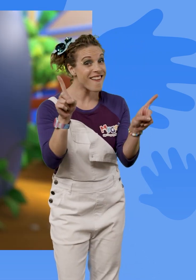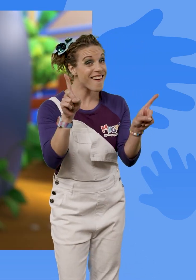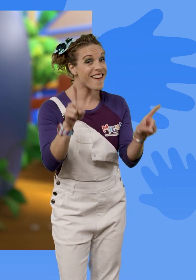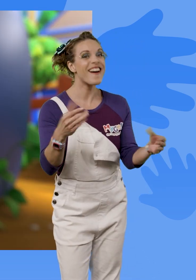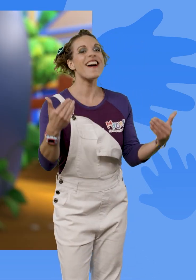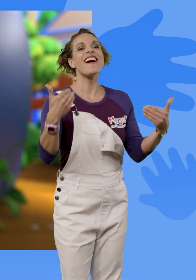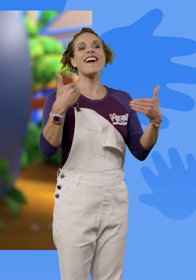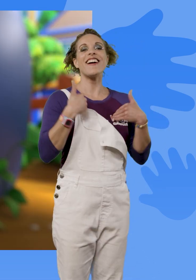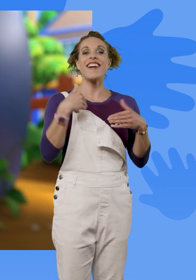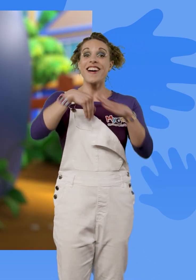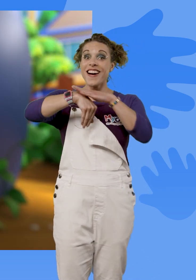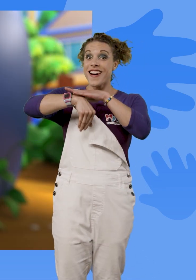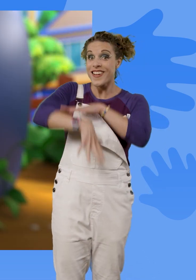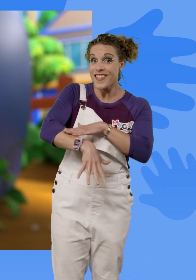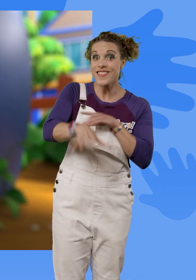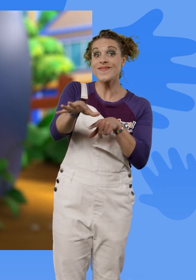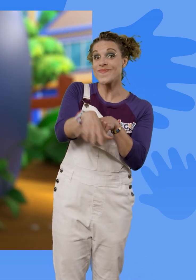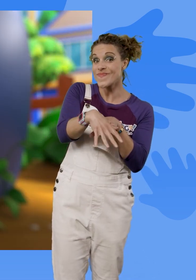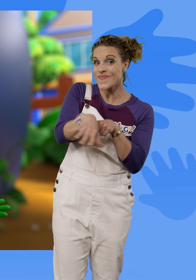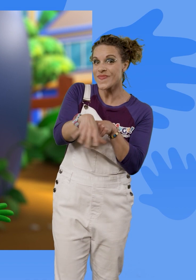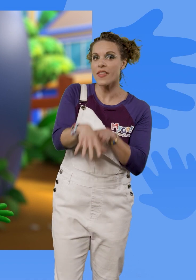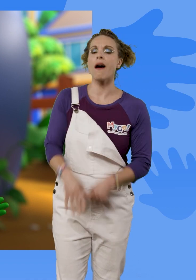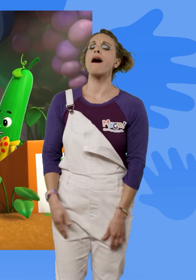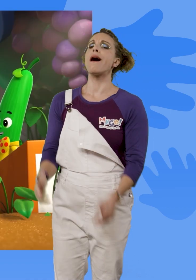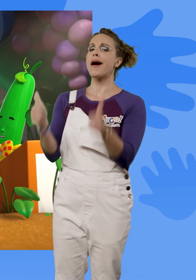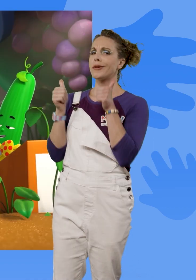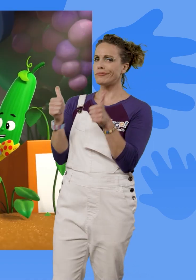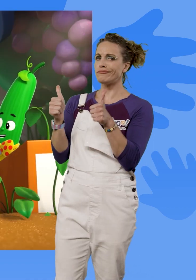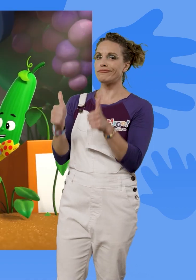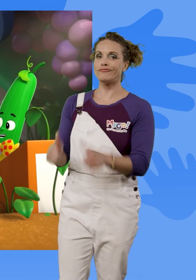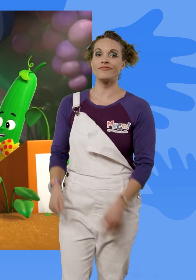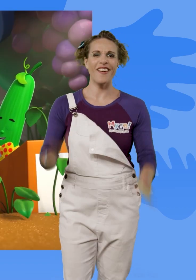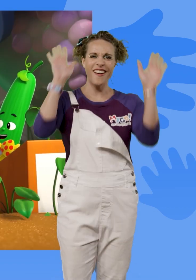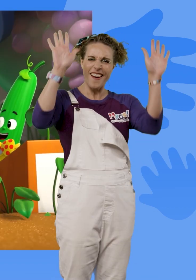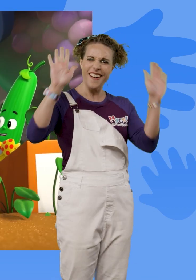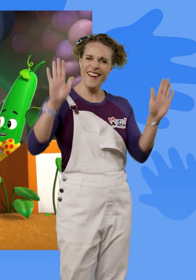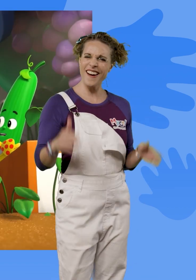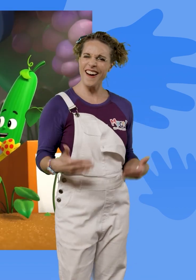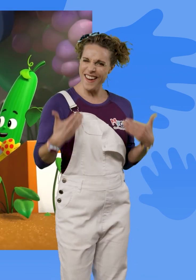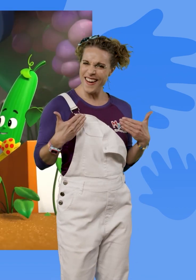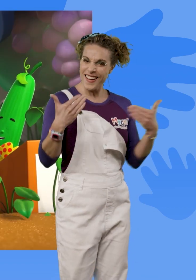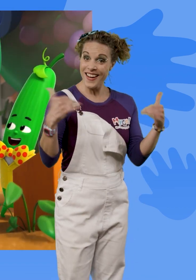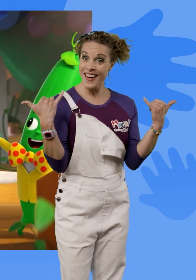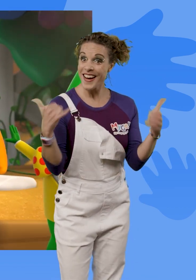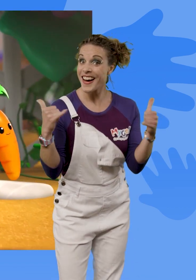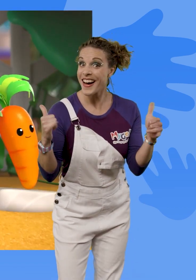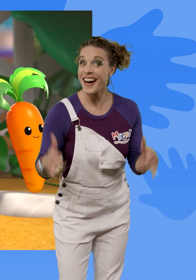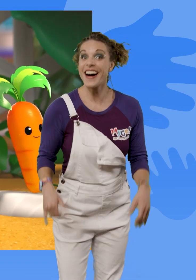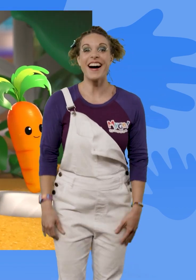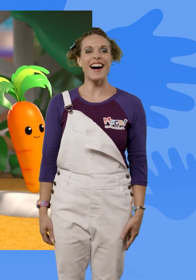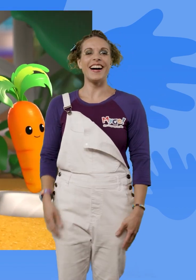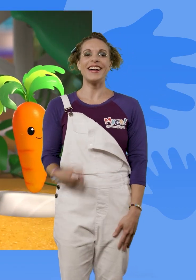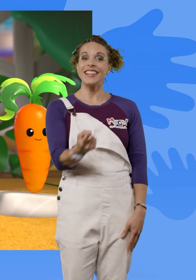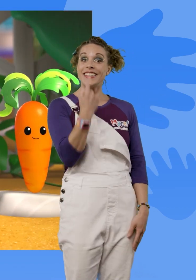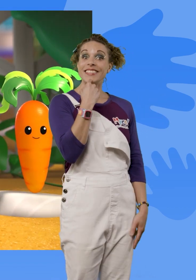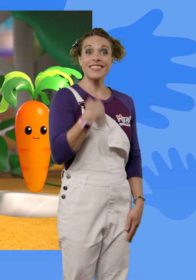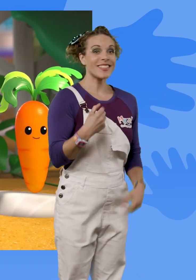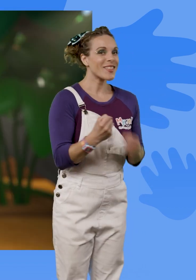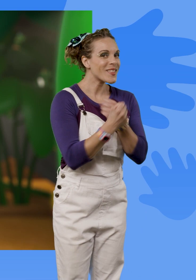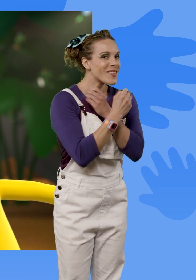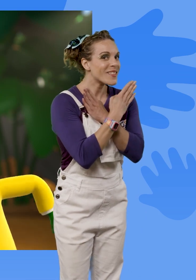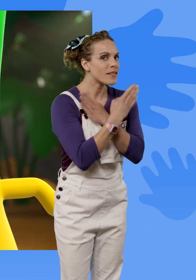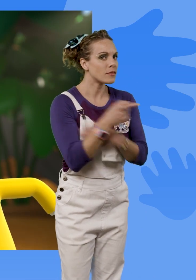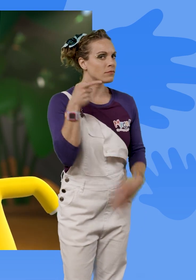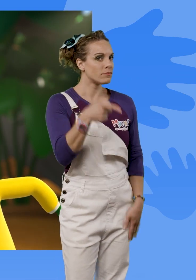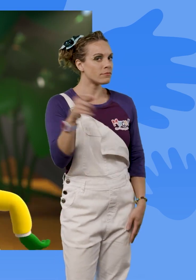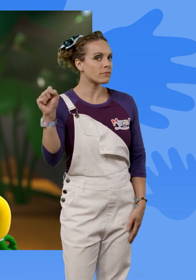vegetables are different. There are root and leaves. Got that too. Excellent. Let's play.